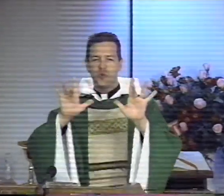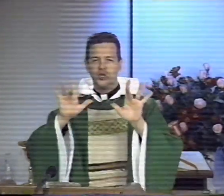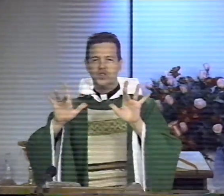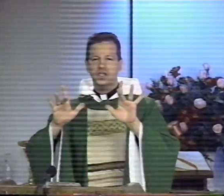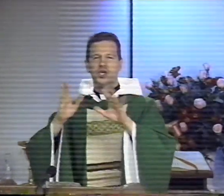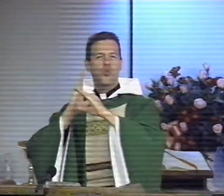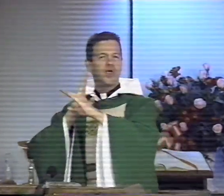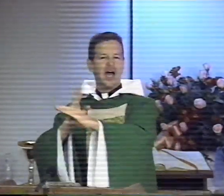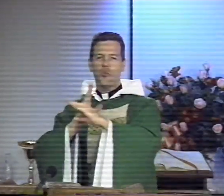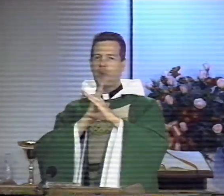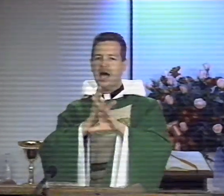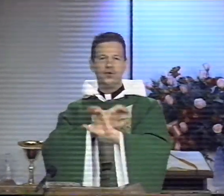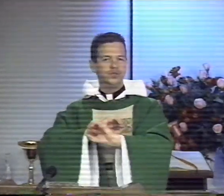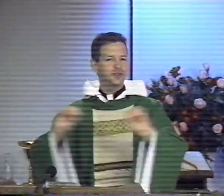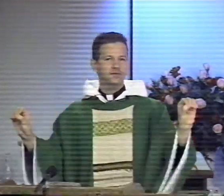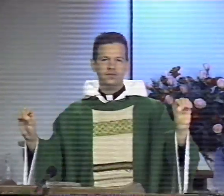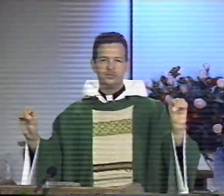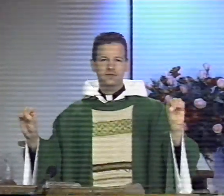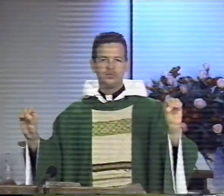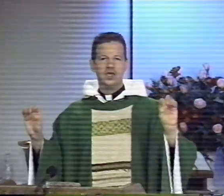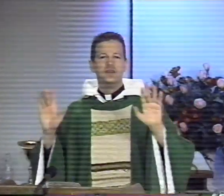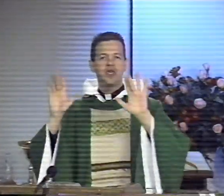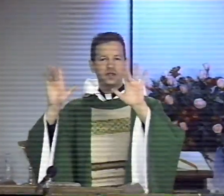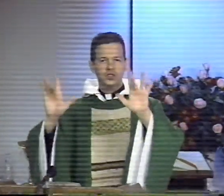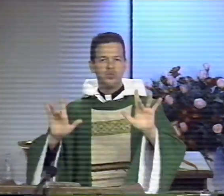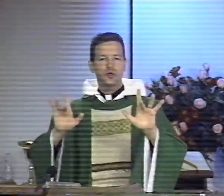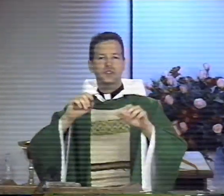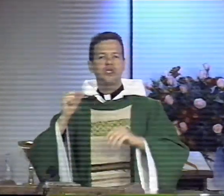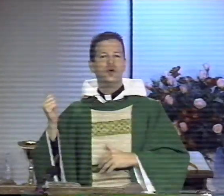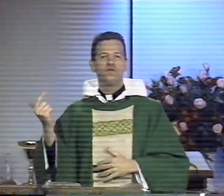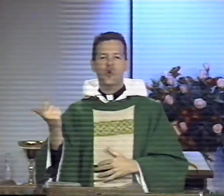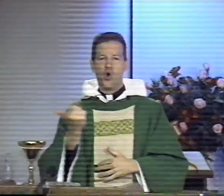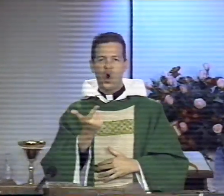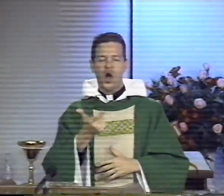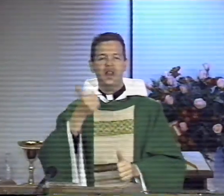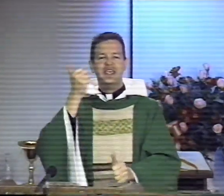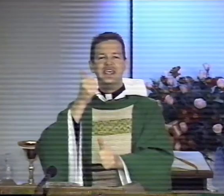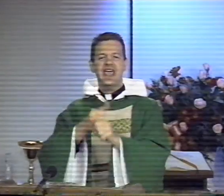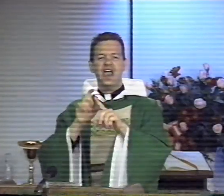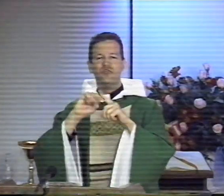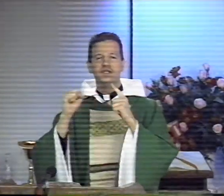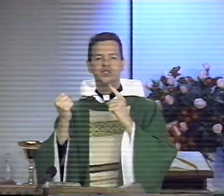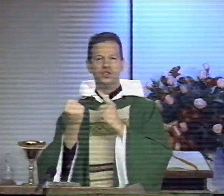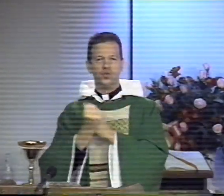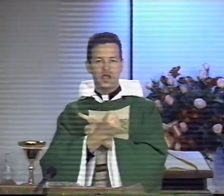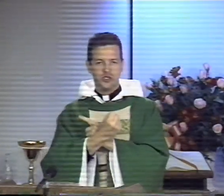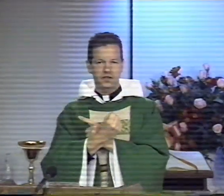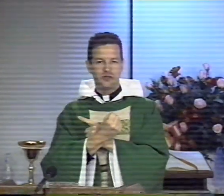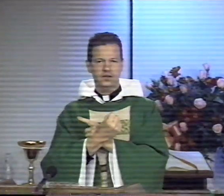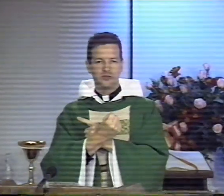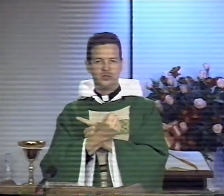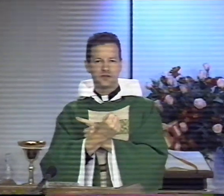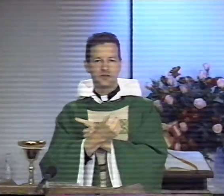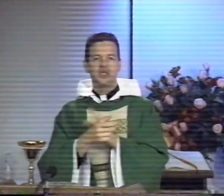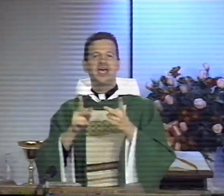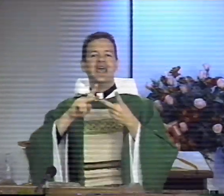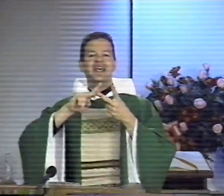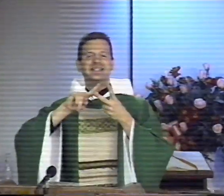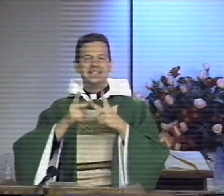mercy without bounds? That it is a mercy for all in every situation.